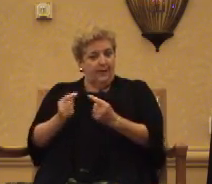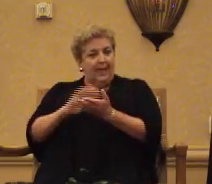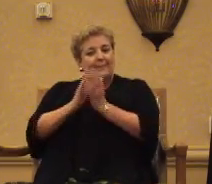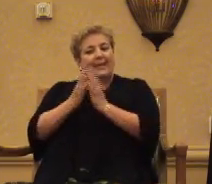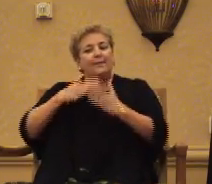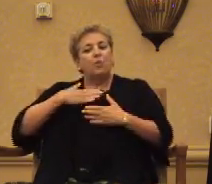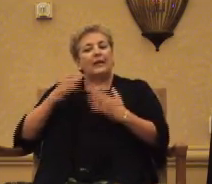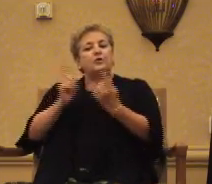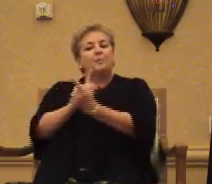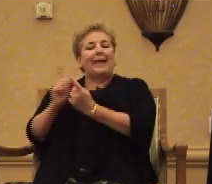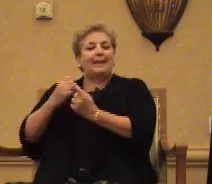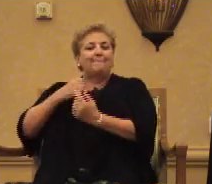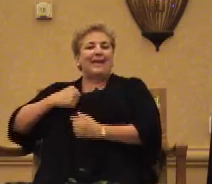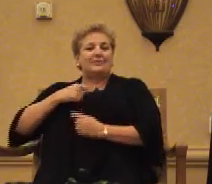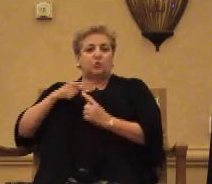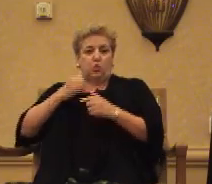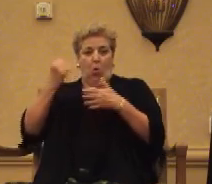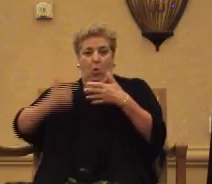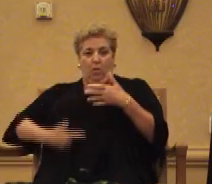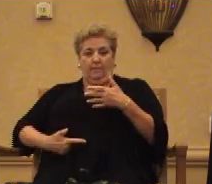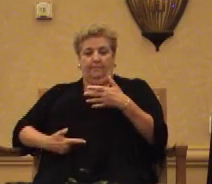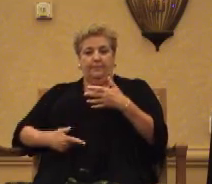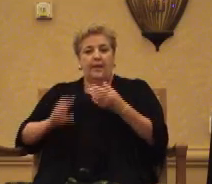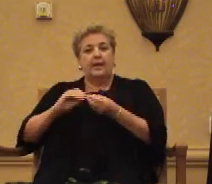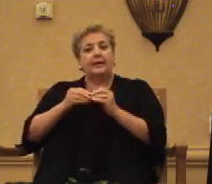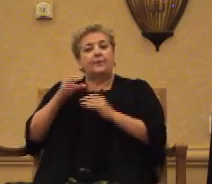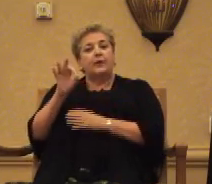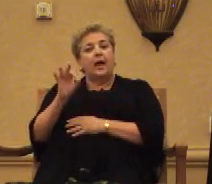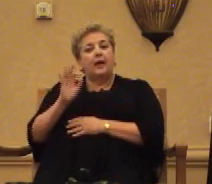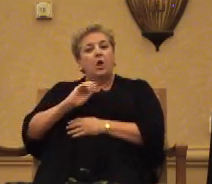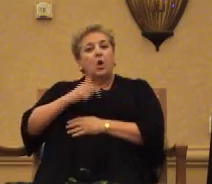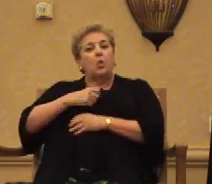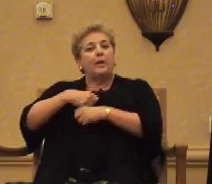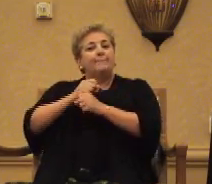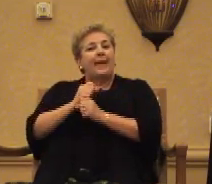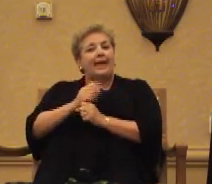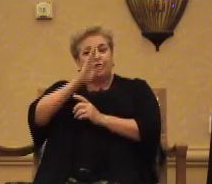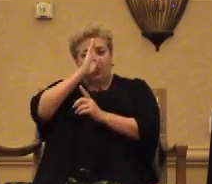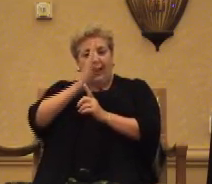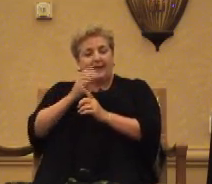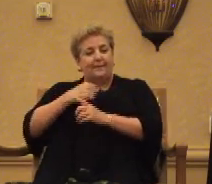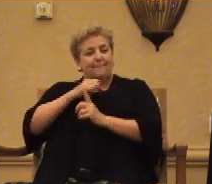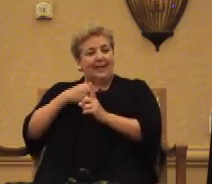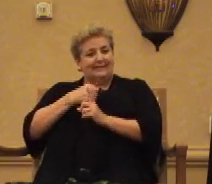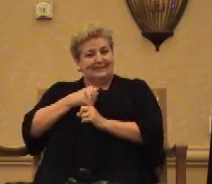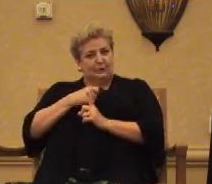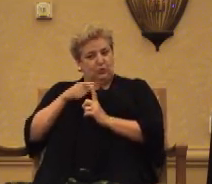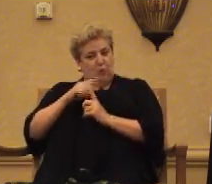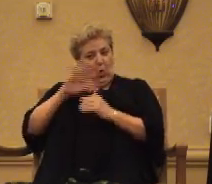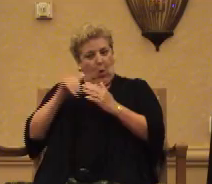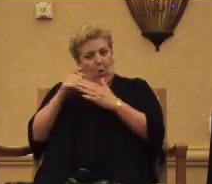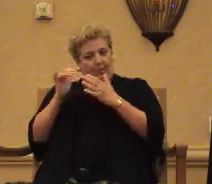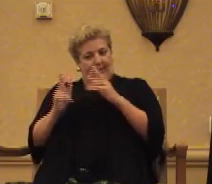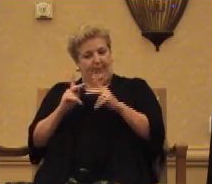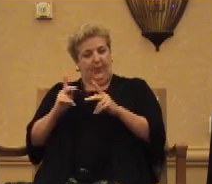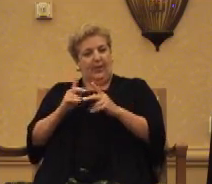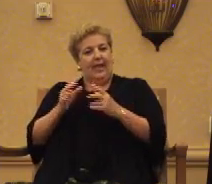them. Number nine, we made direct amends to such people whenever possible, except when to do so would hurt them